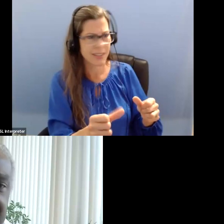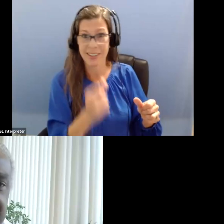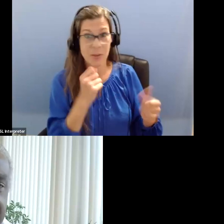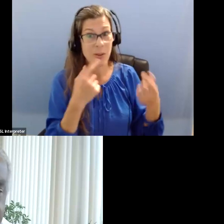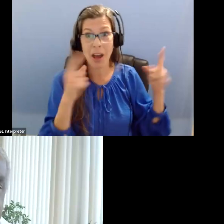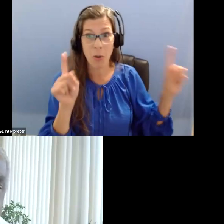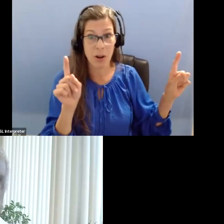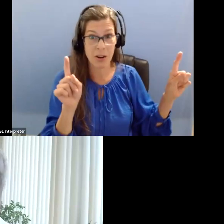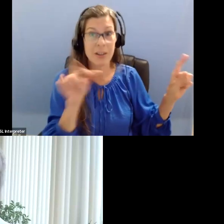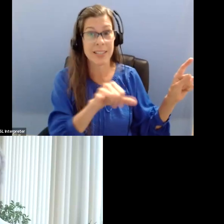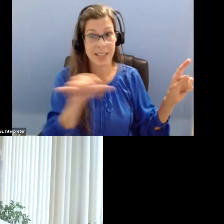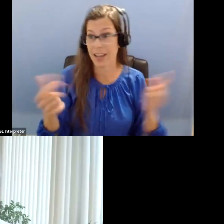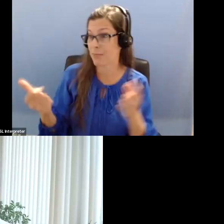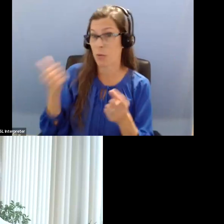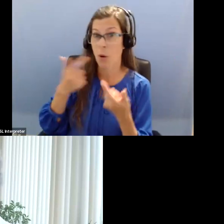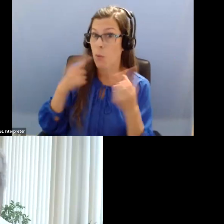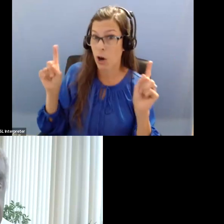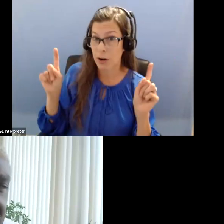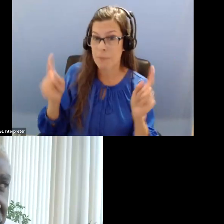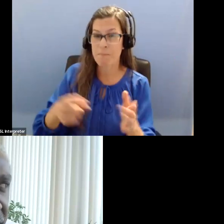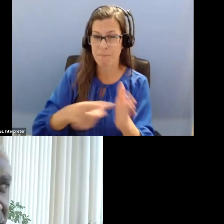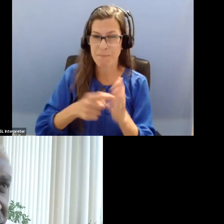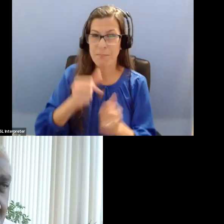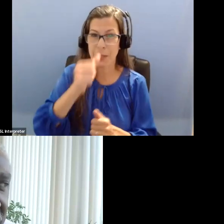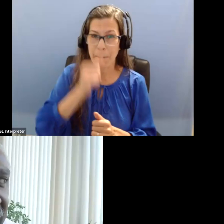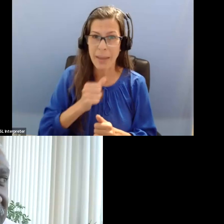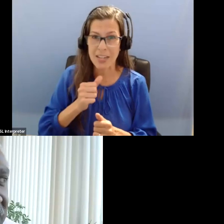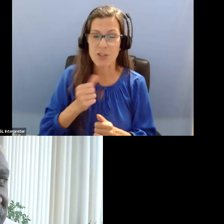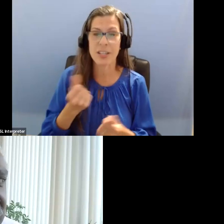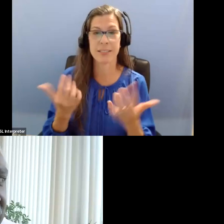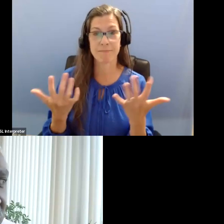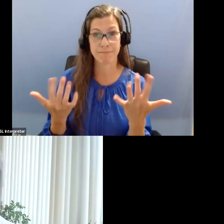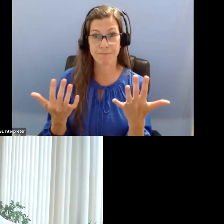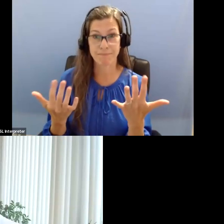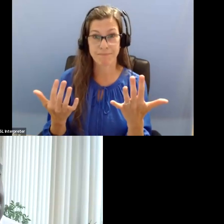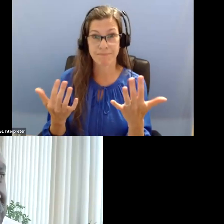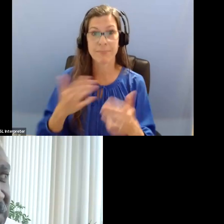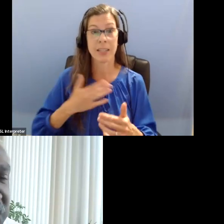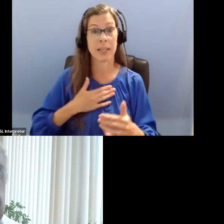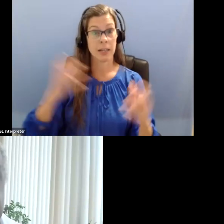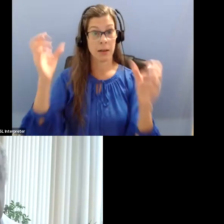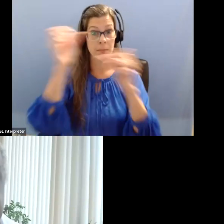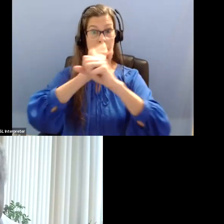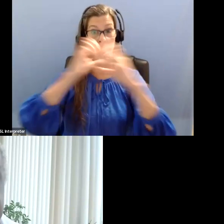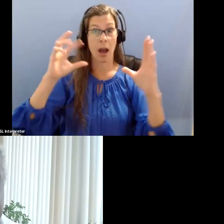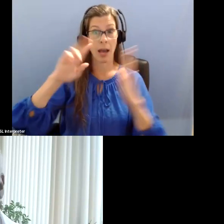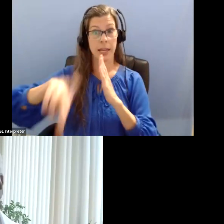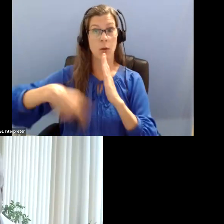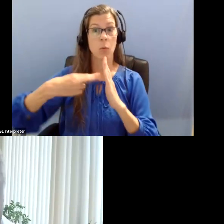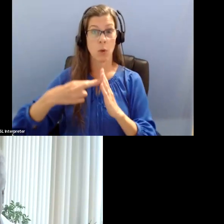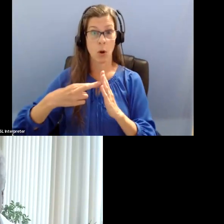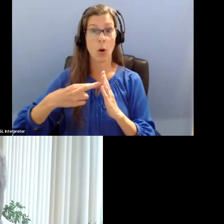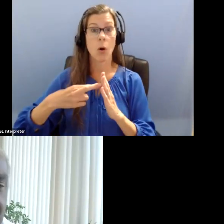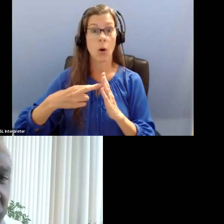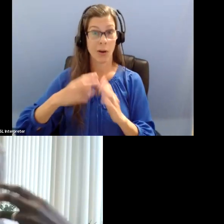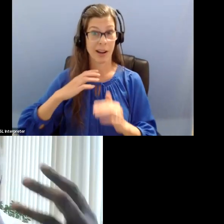patience to have this process play out. The way I envision my role on the steering committee is not to